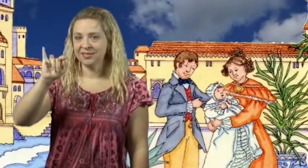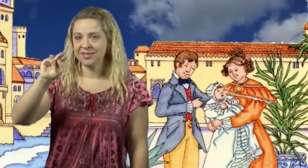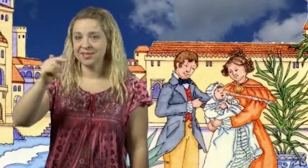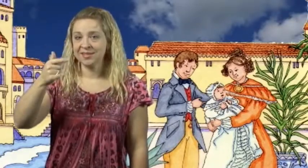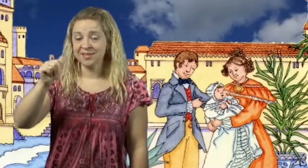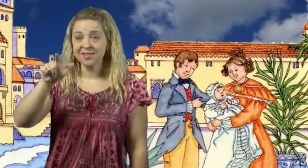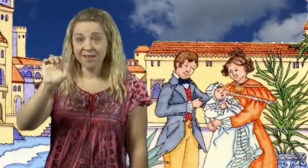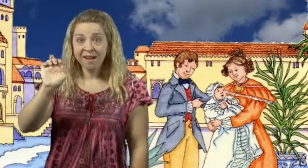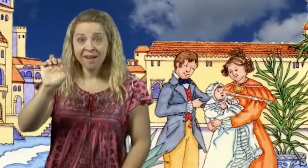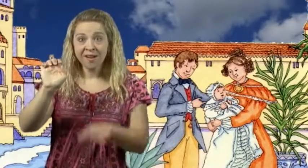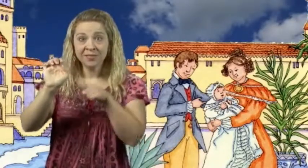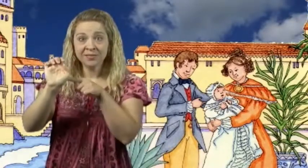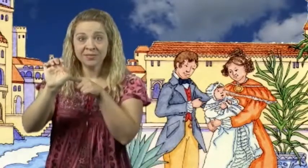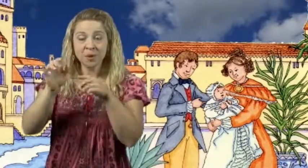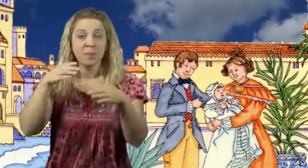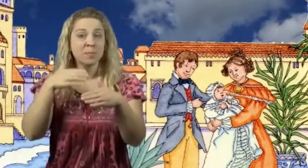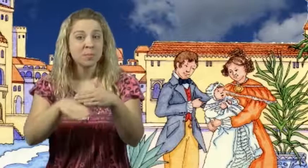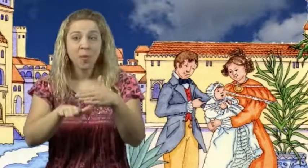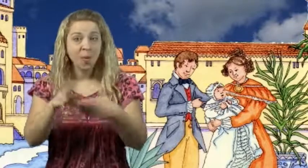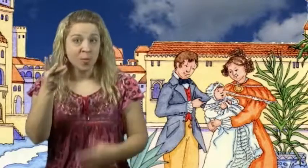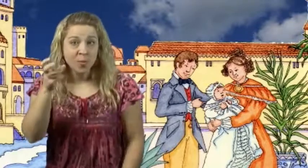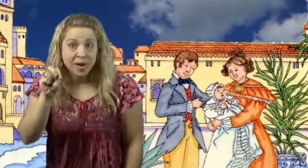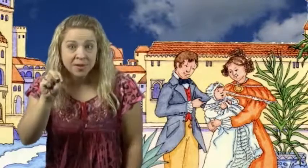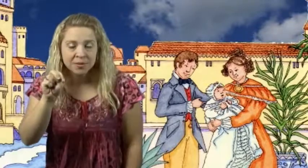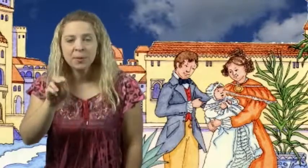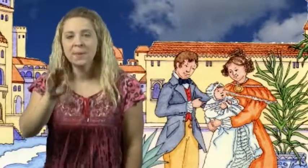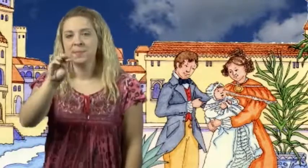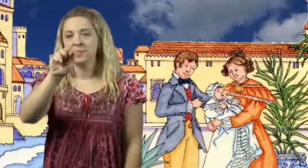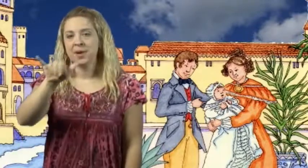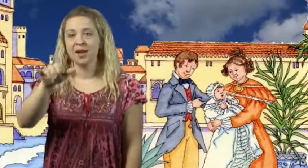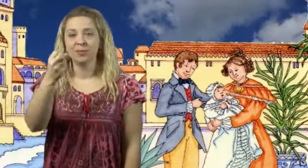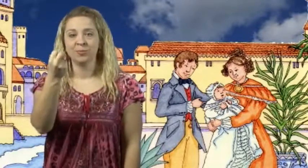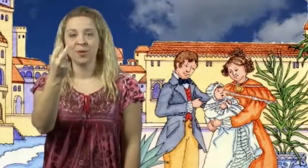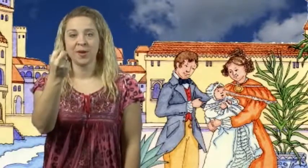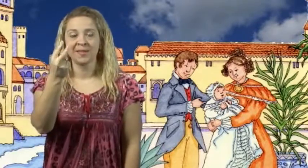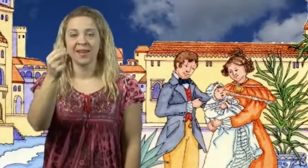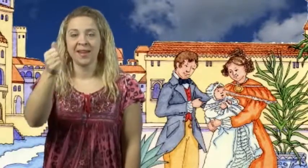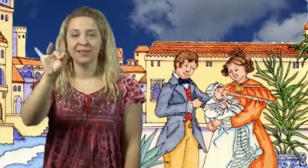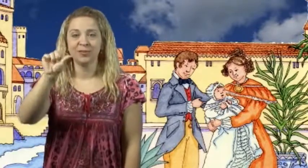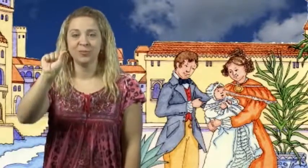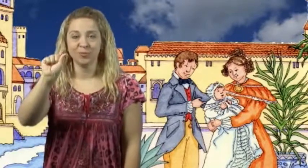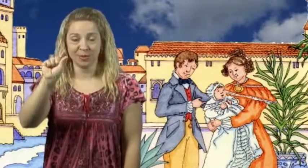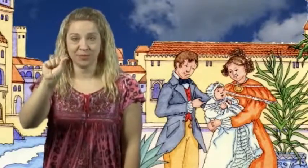Florence Nightingale was born on May 12, 1820, in Florence, Italy.